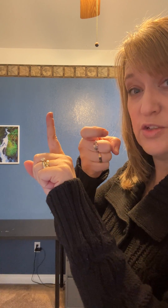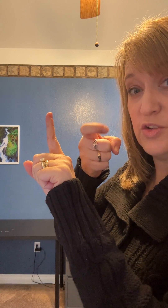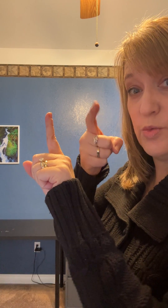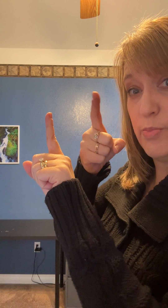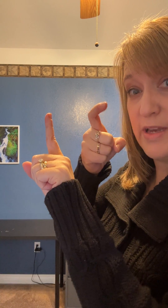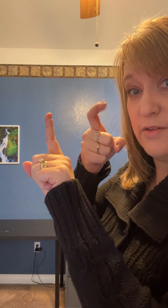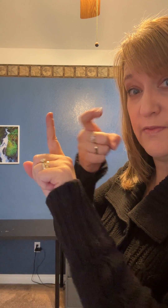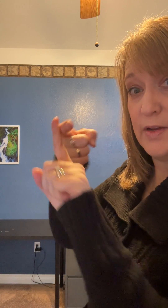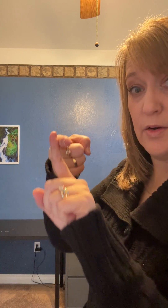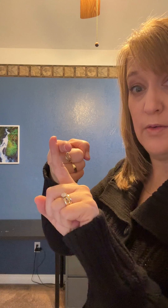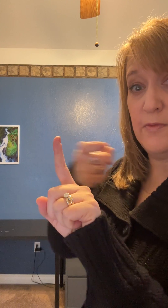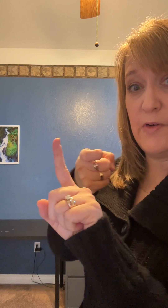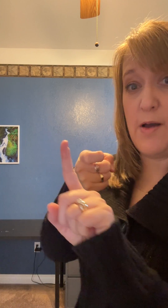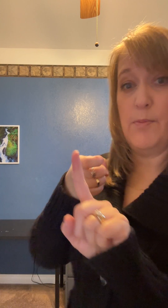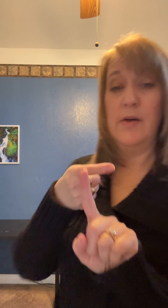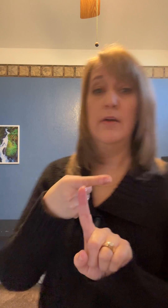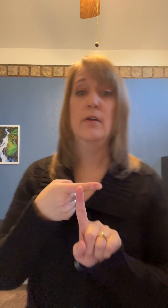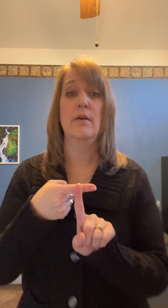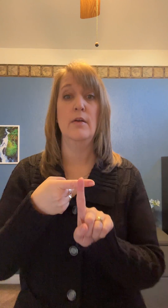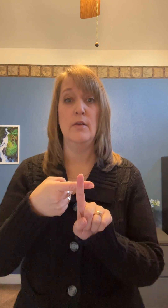you bend your finger from.